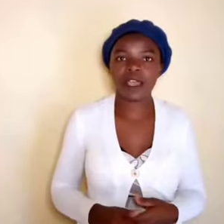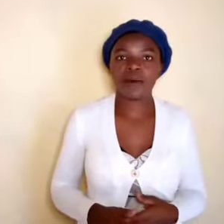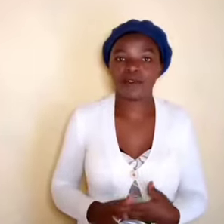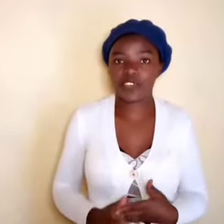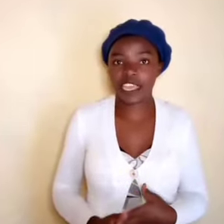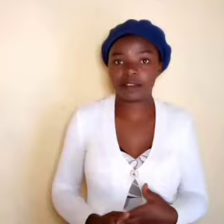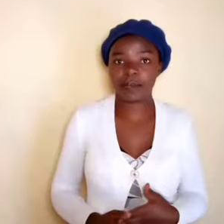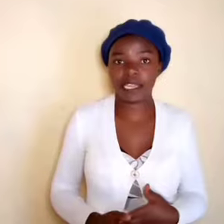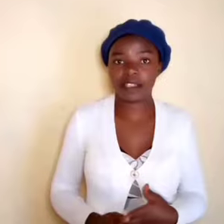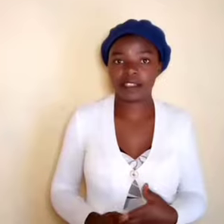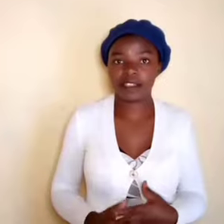we fingerspell.